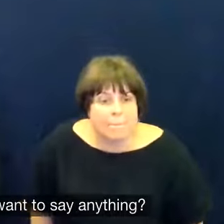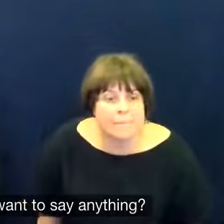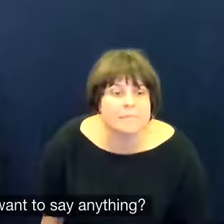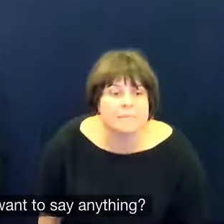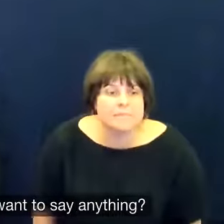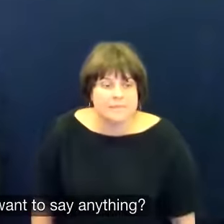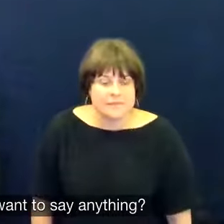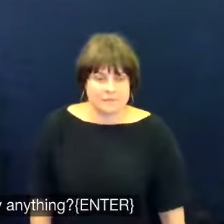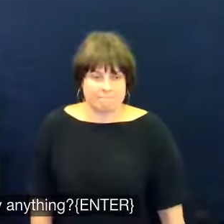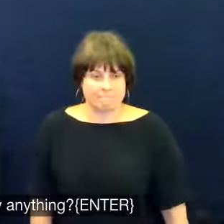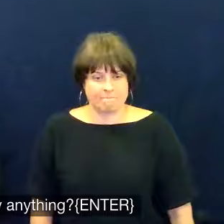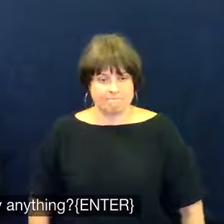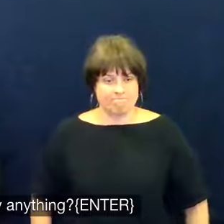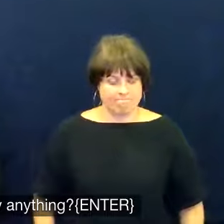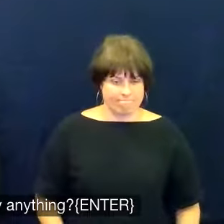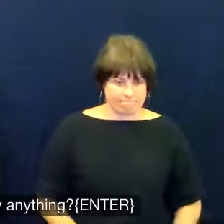no.